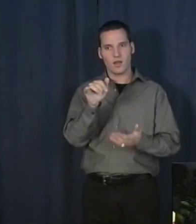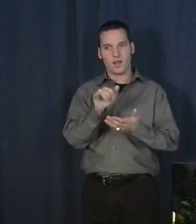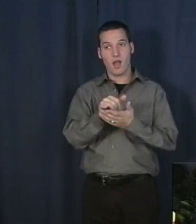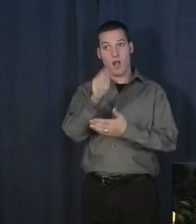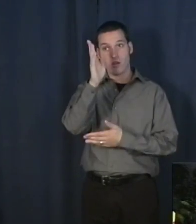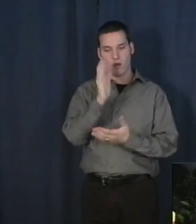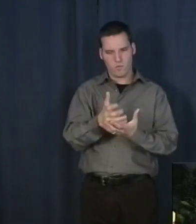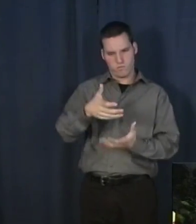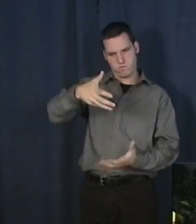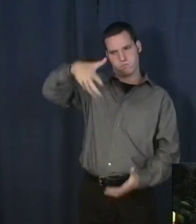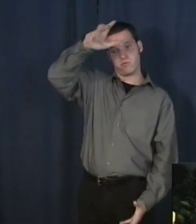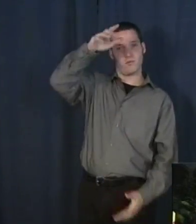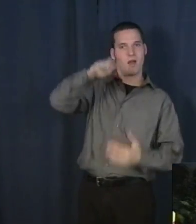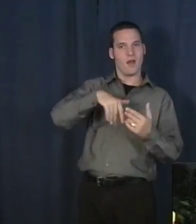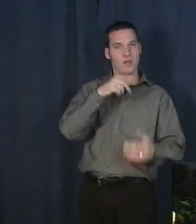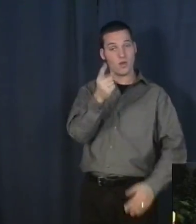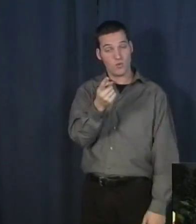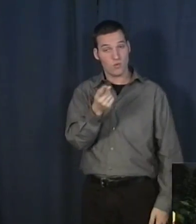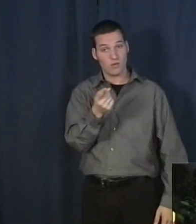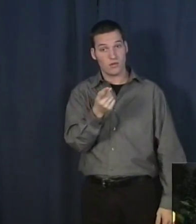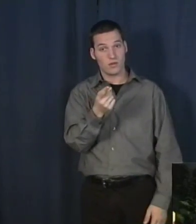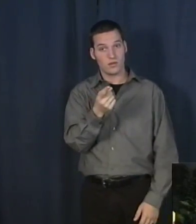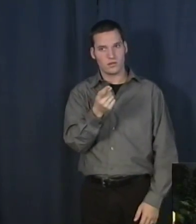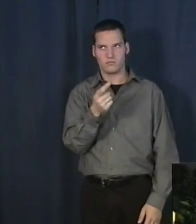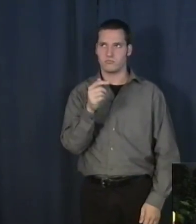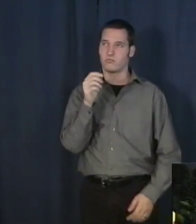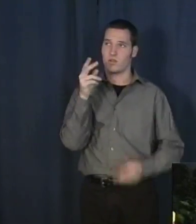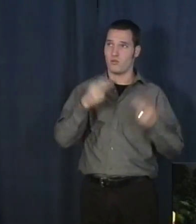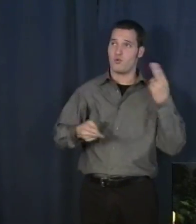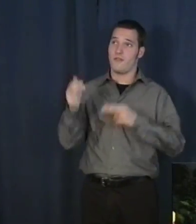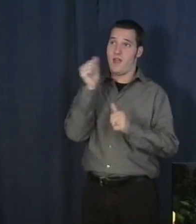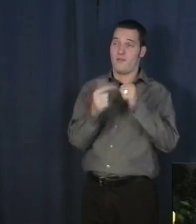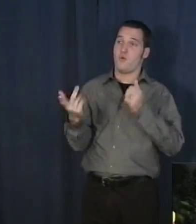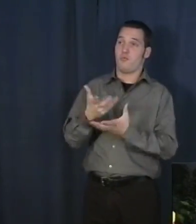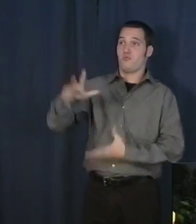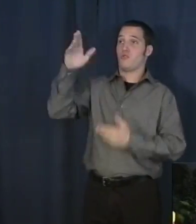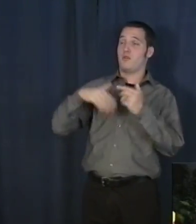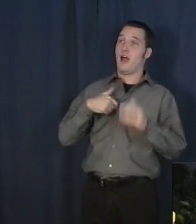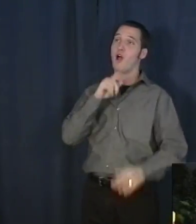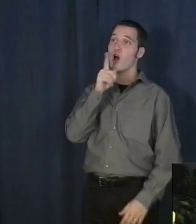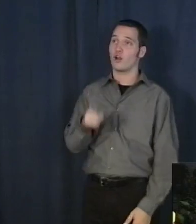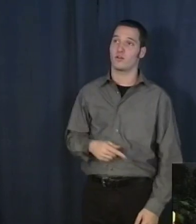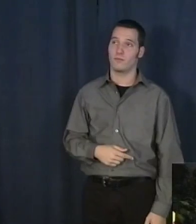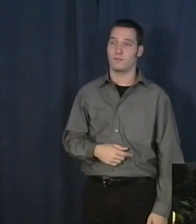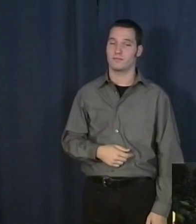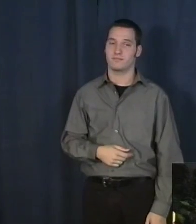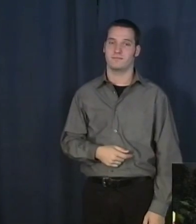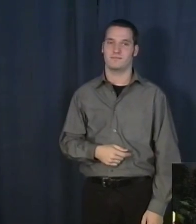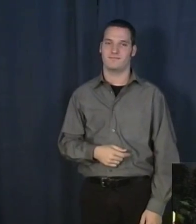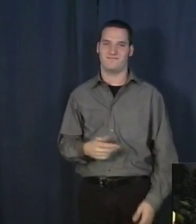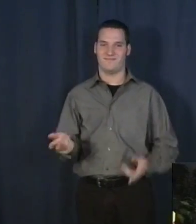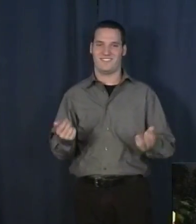occur to you that God is richer than you are? You say, Brother Hovind, everybody's richer than I are.